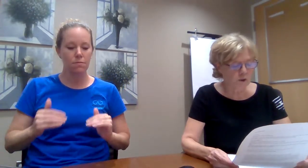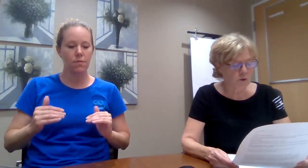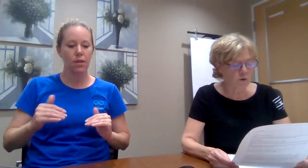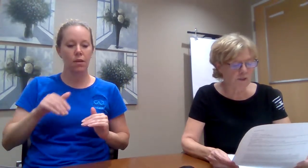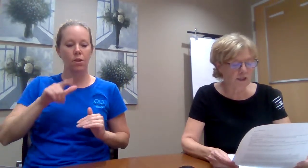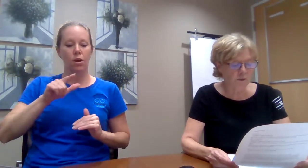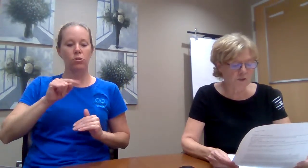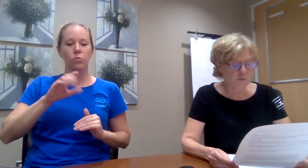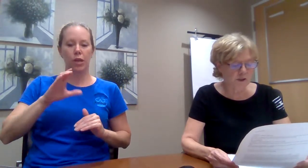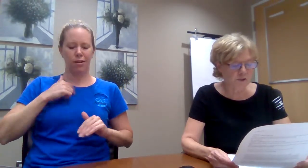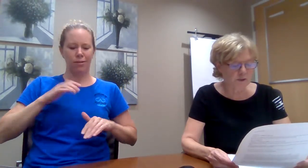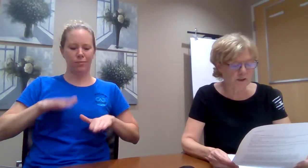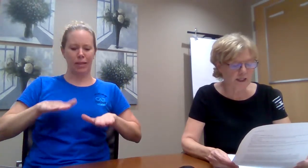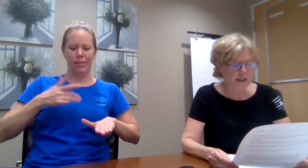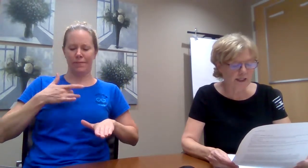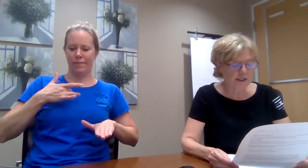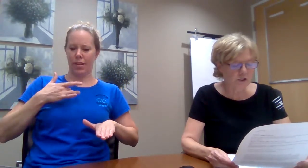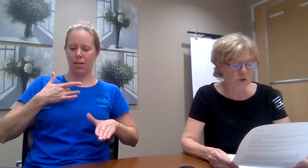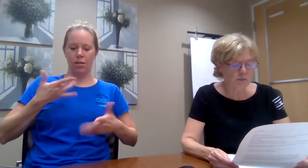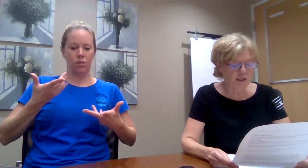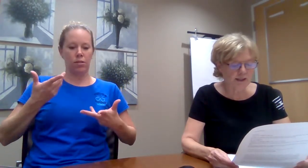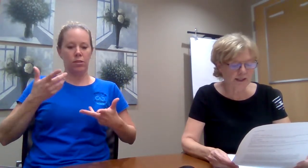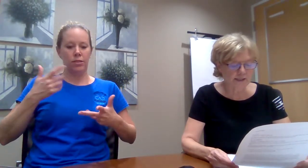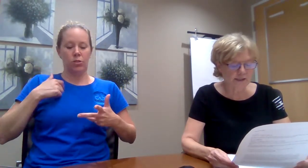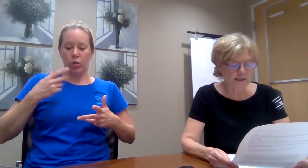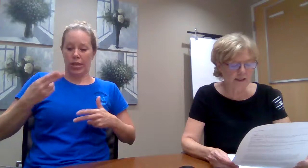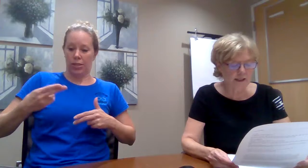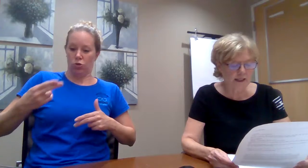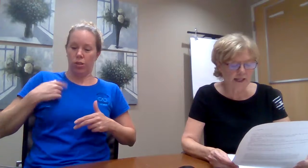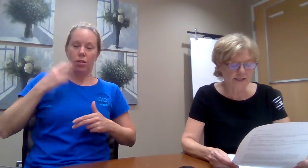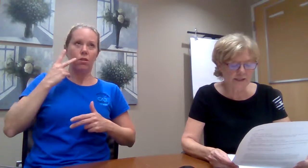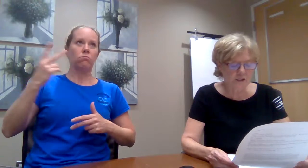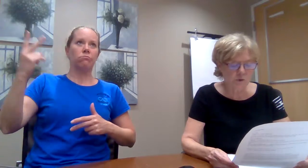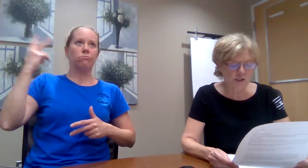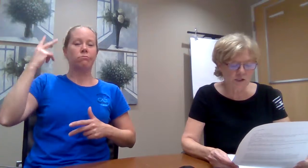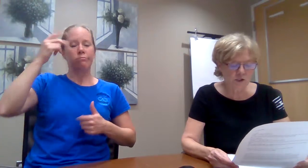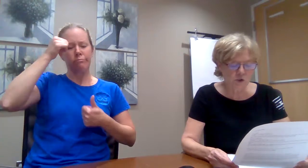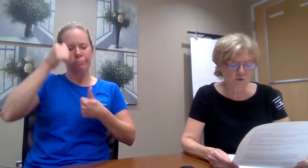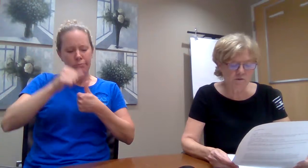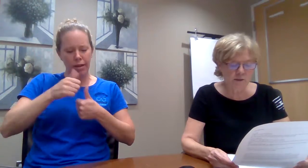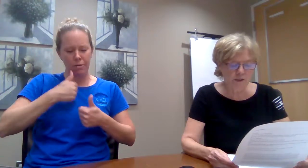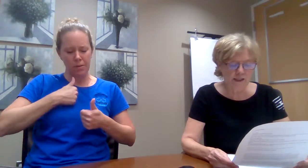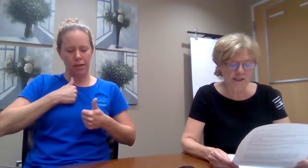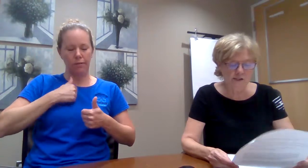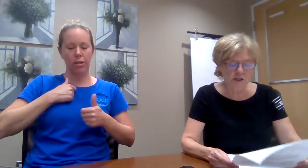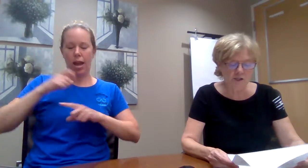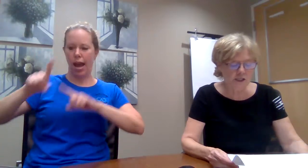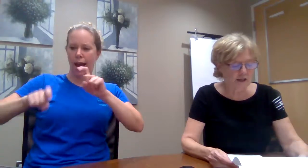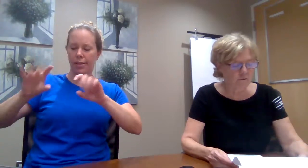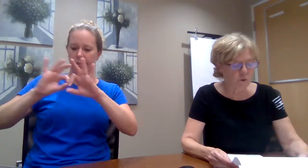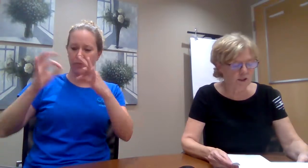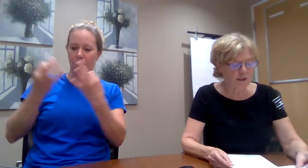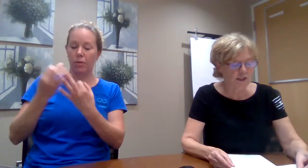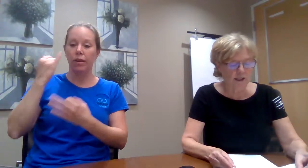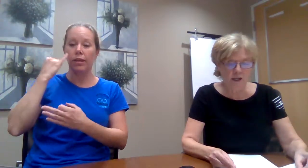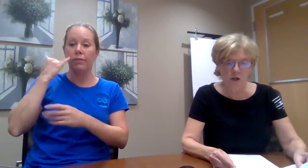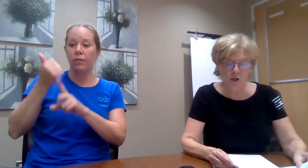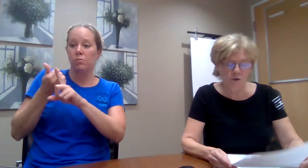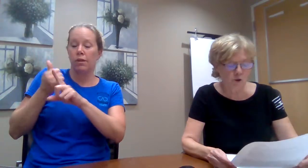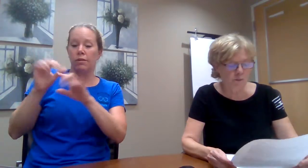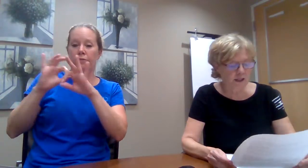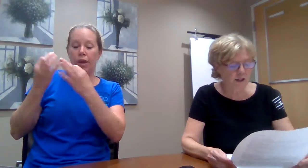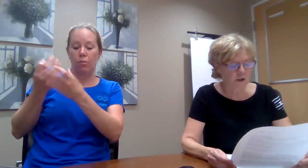at this point would be irresponsible. Let history be a lesson. Ask these questions to a family that has lost a loved one